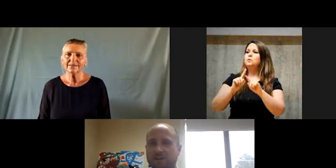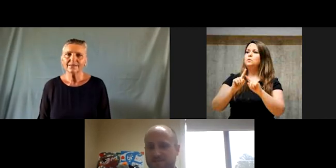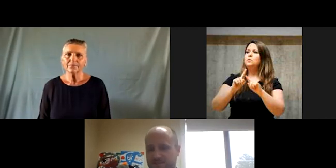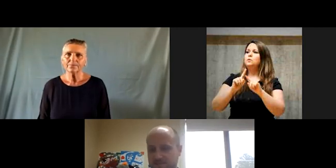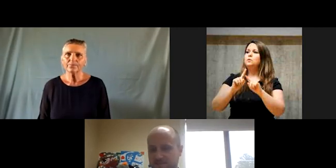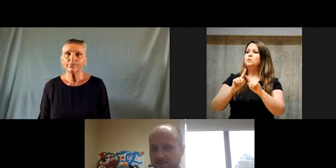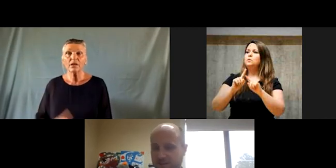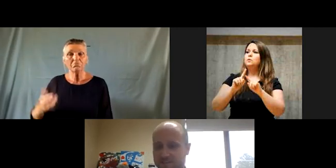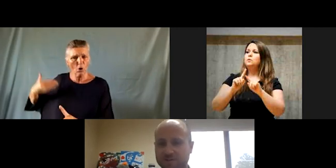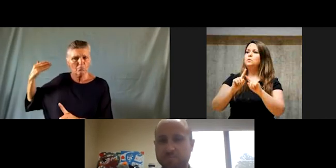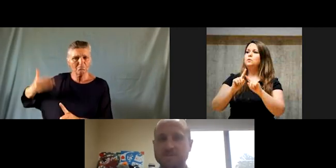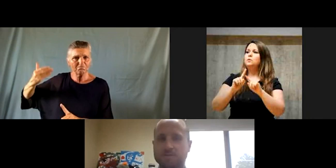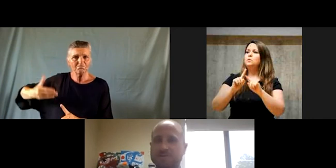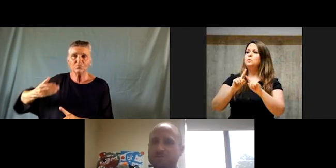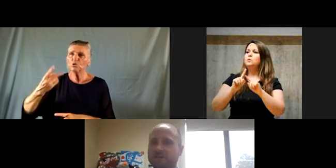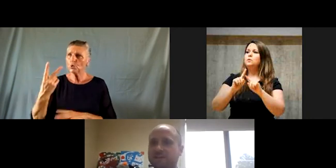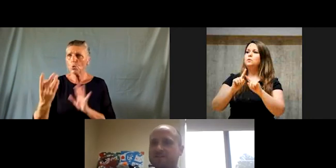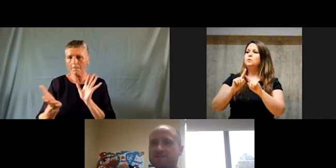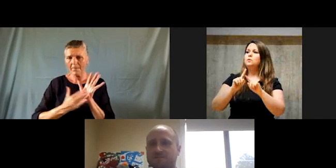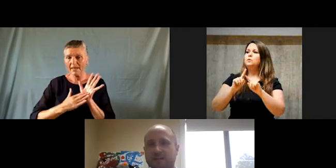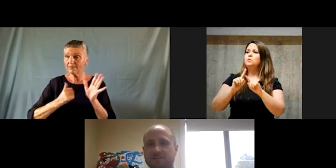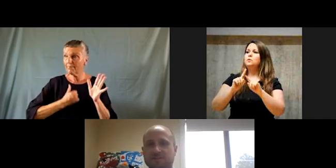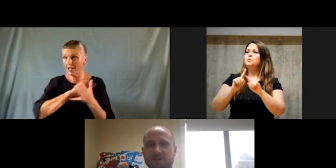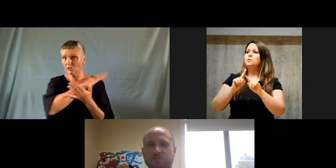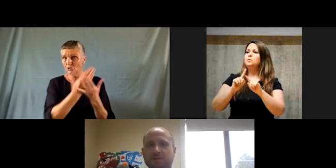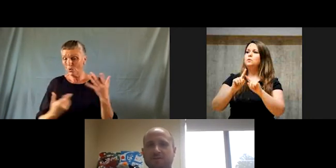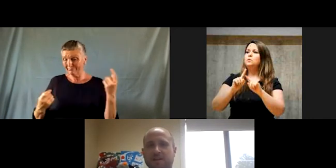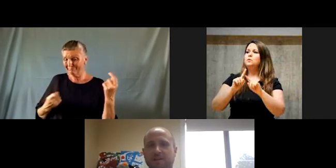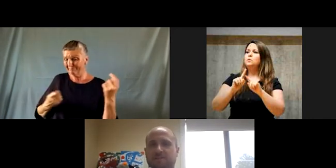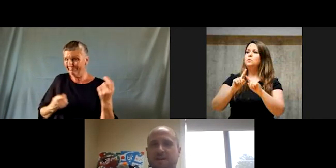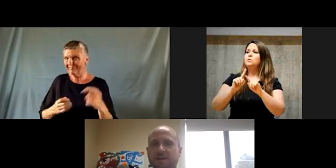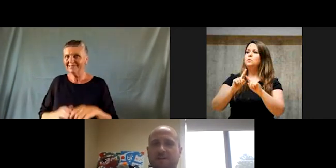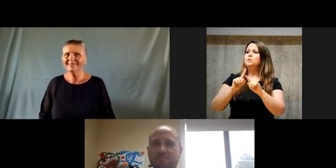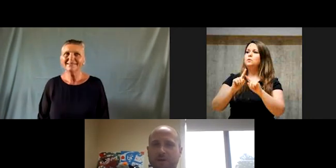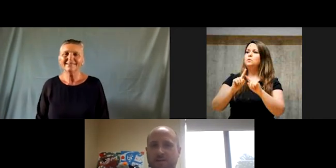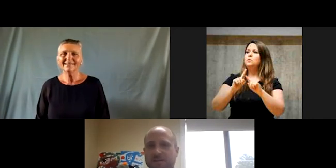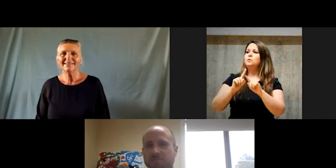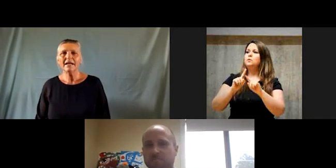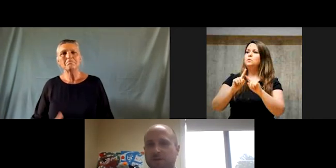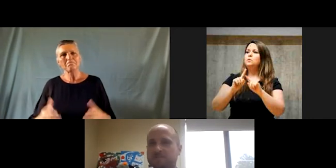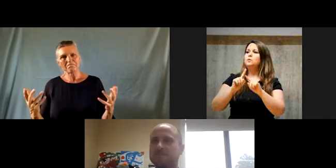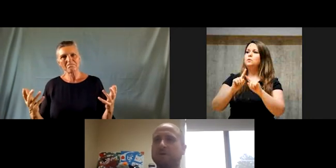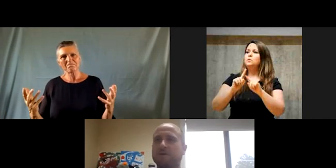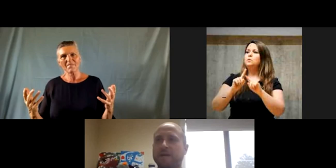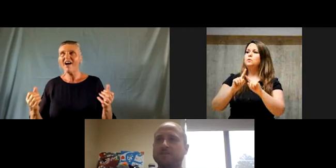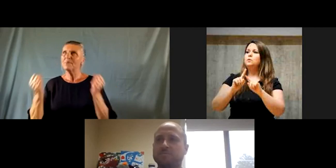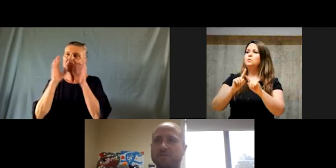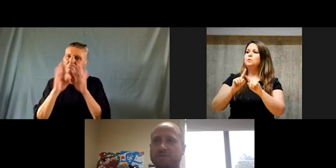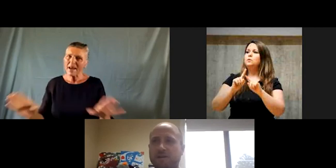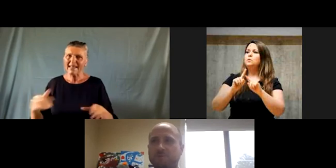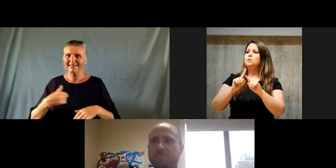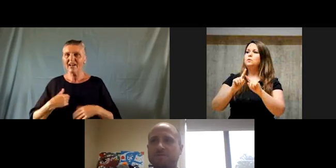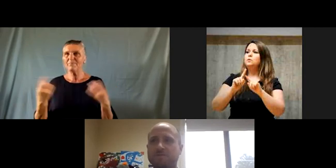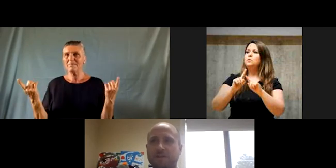Over the last 2 months, my story has changed somewhat, and I've been blessed to be matched